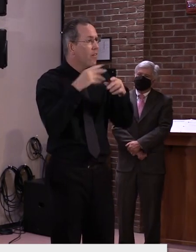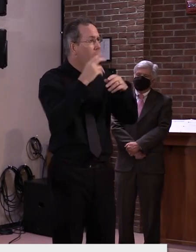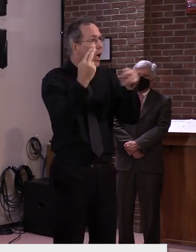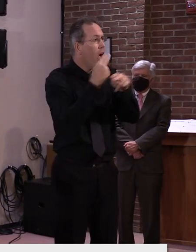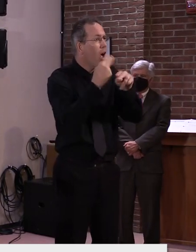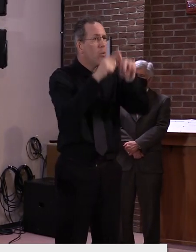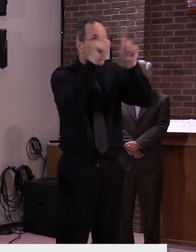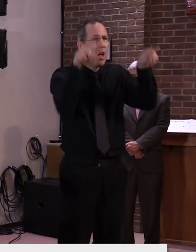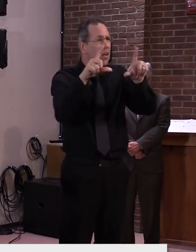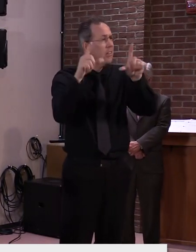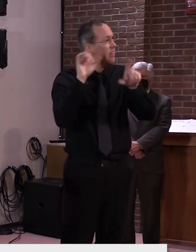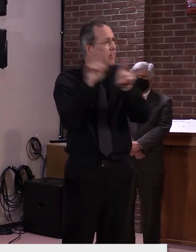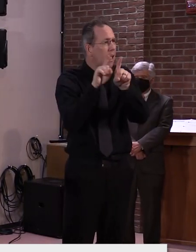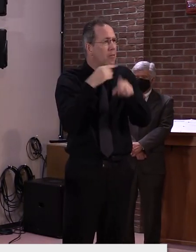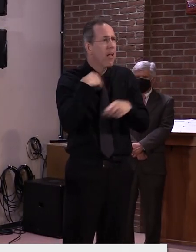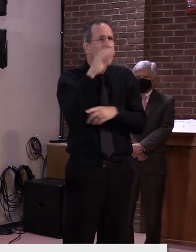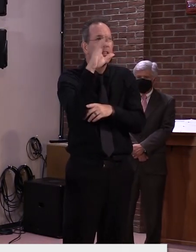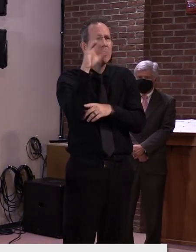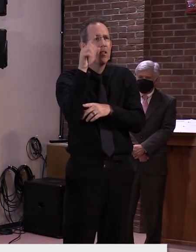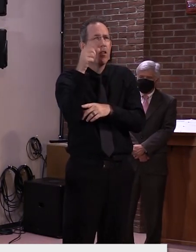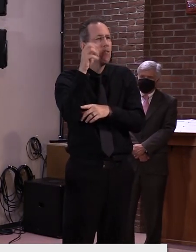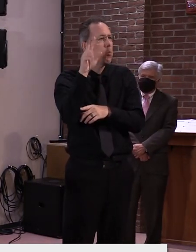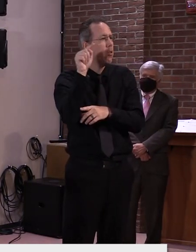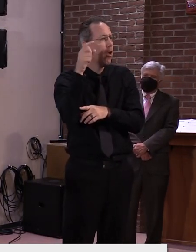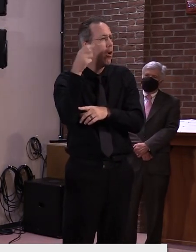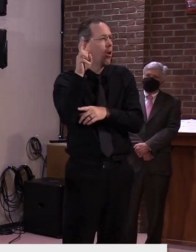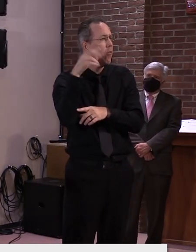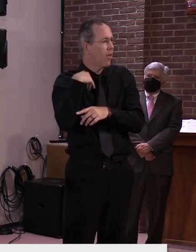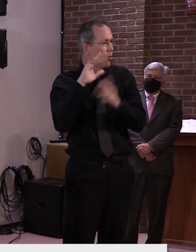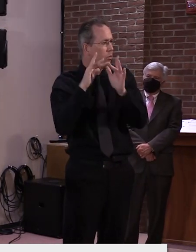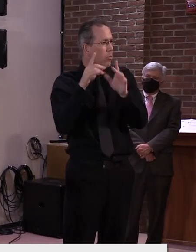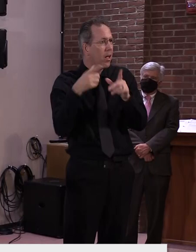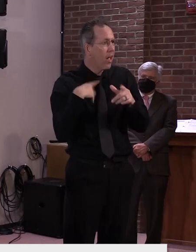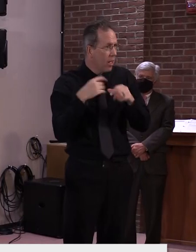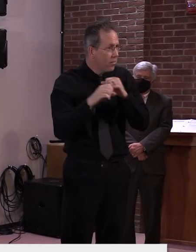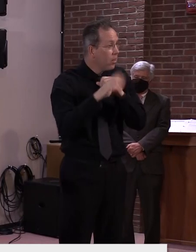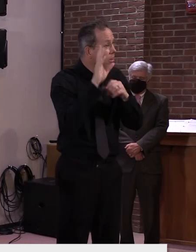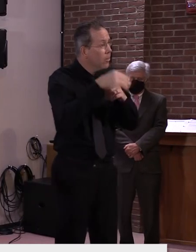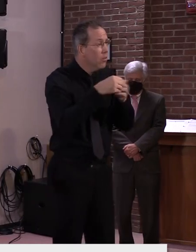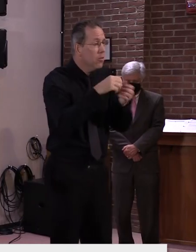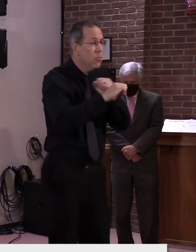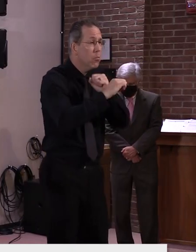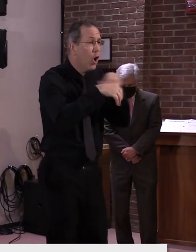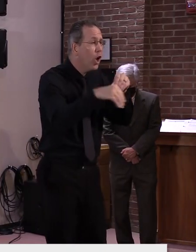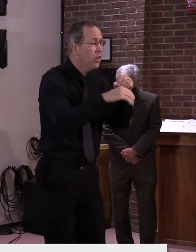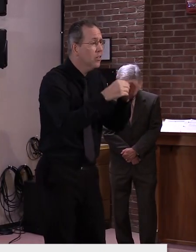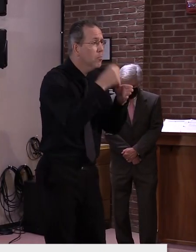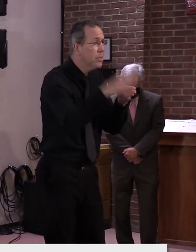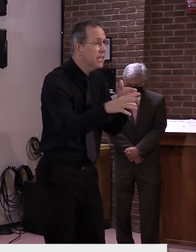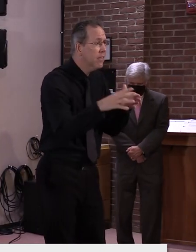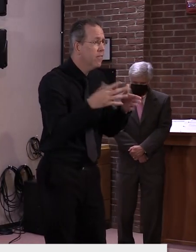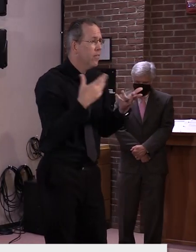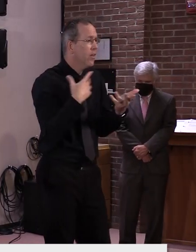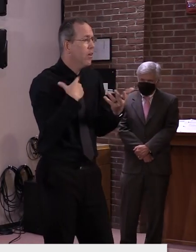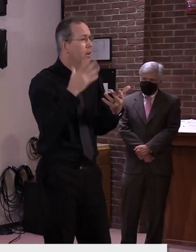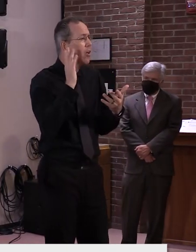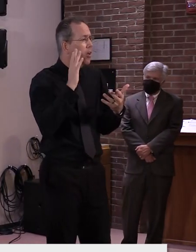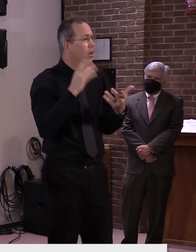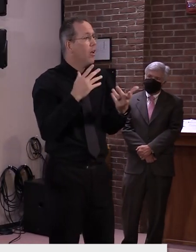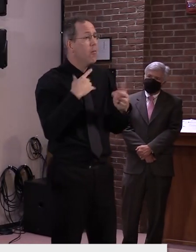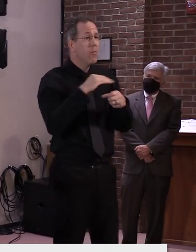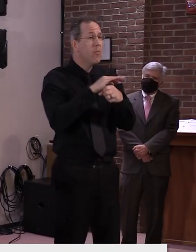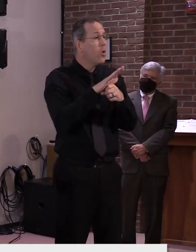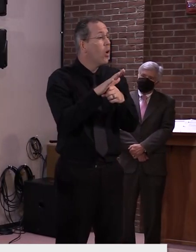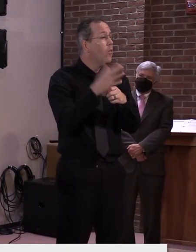and expensive. We found that out over the years when we try and market Vermont in any respect, the money doesn't go far.